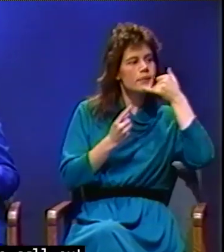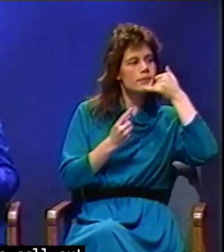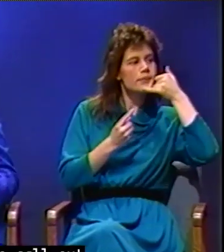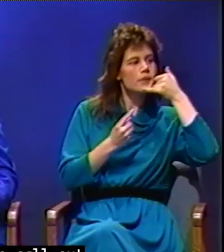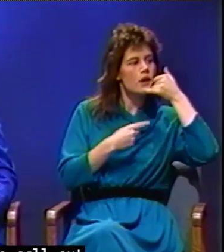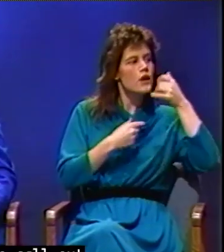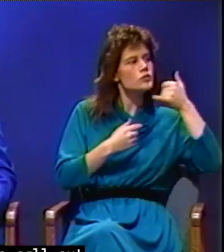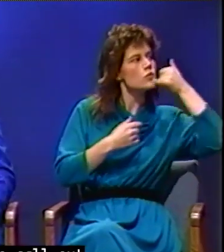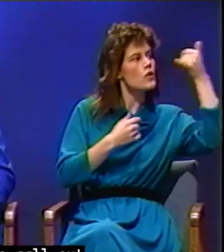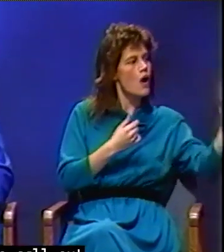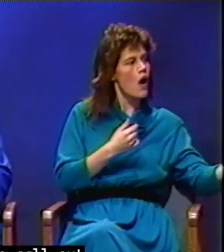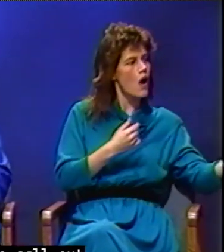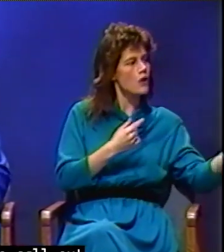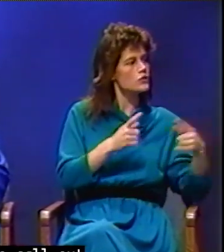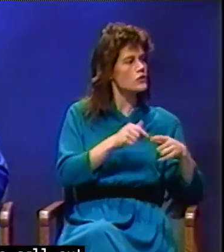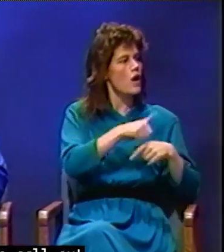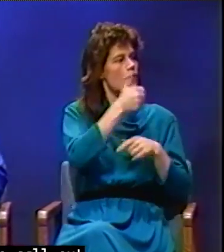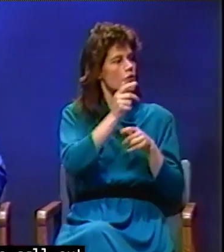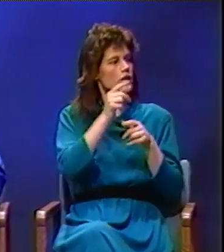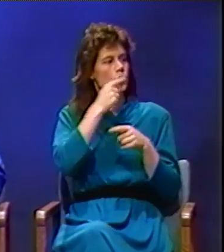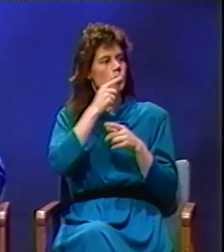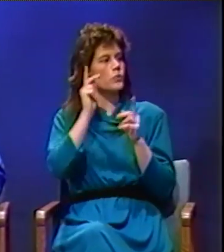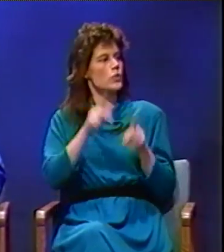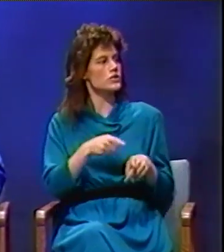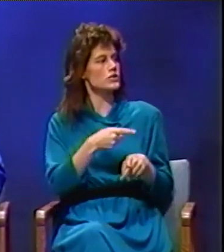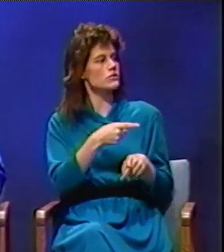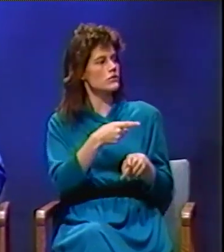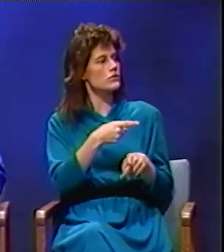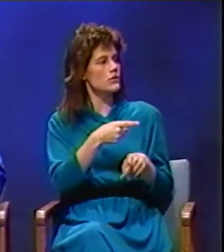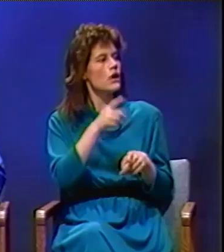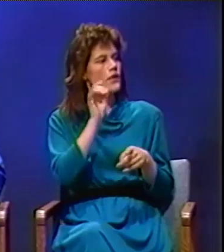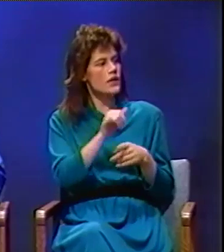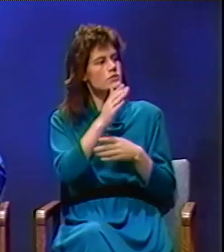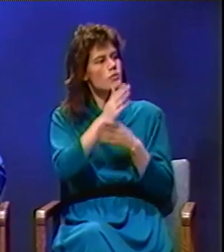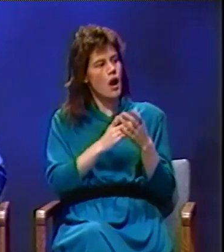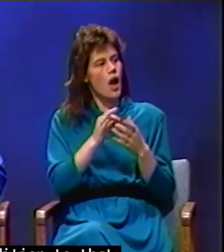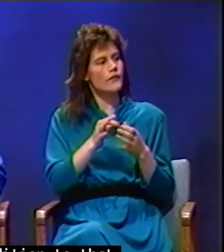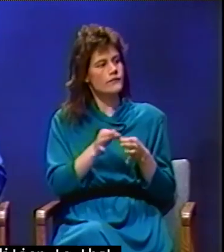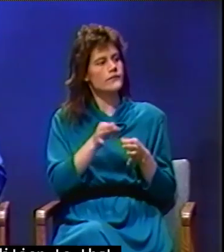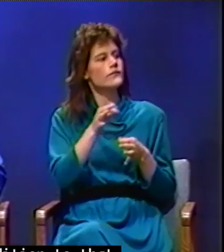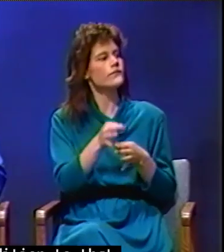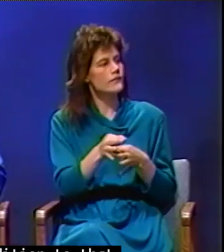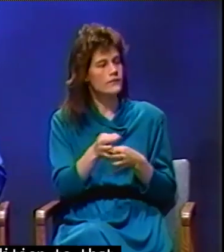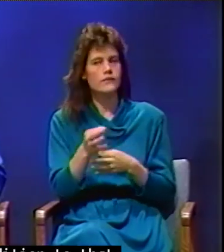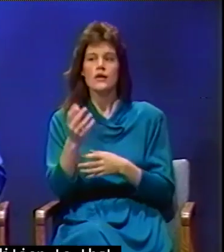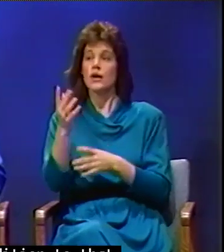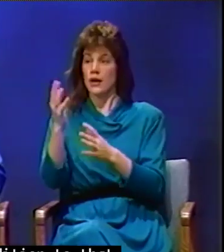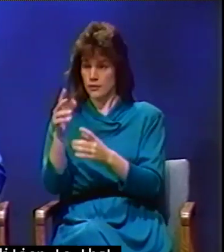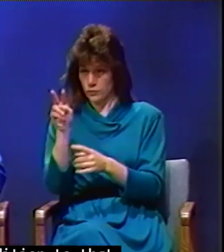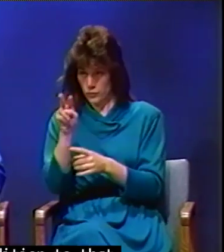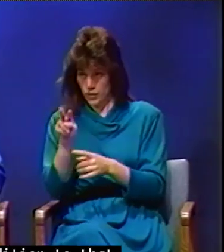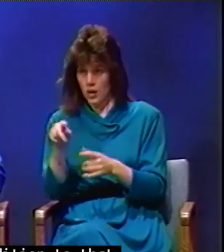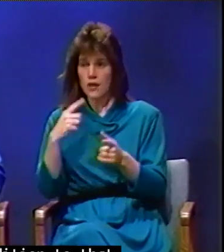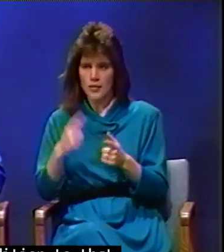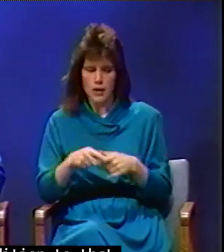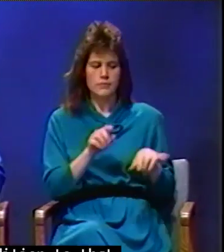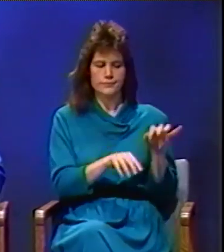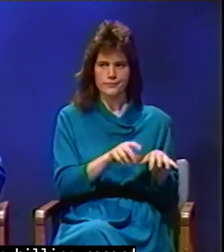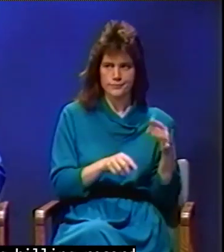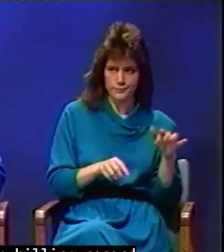call out to the other hearing party. So that's part of the delay. In addition to that, they are also going through